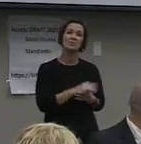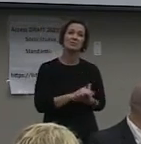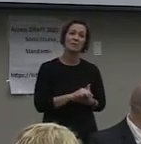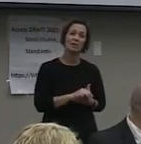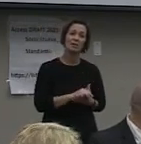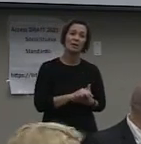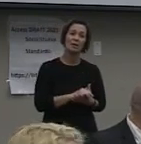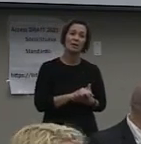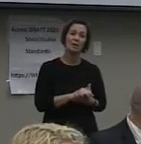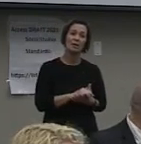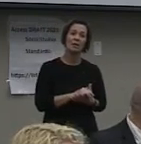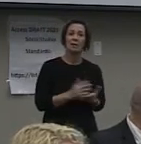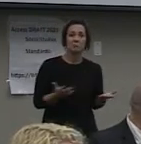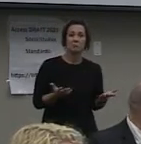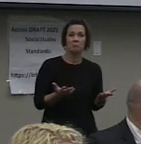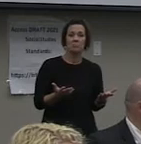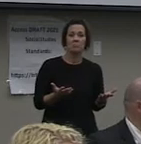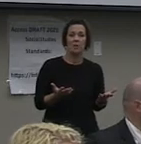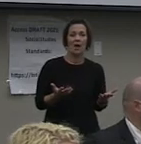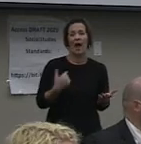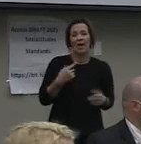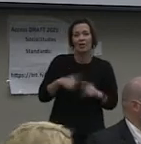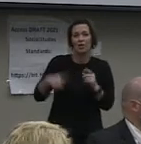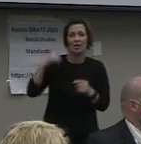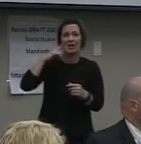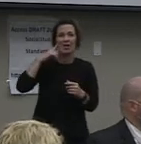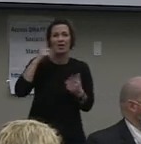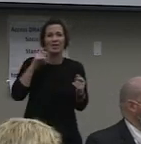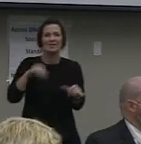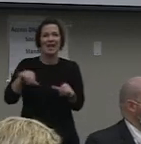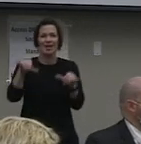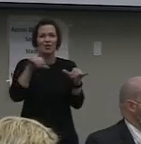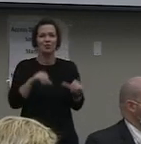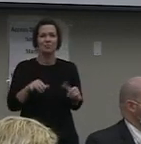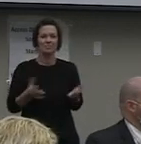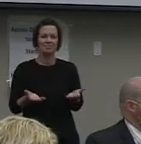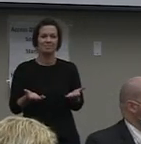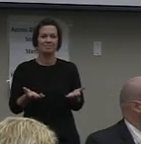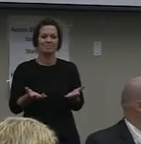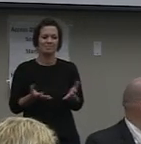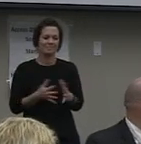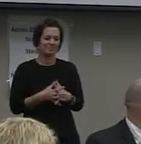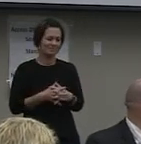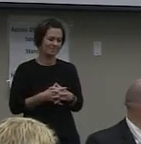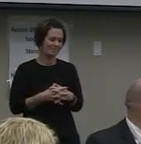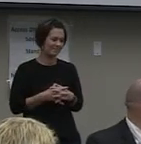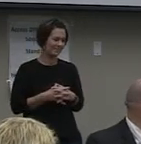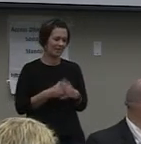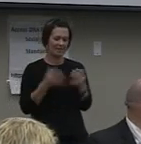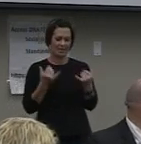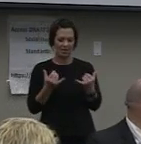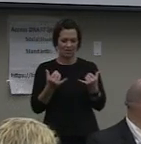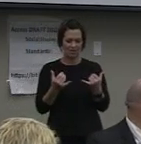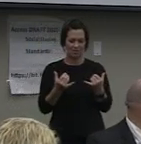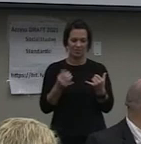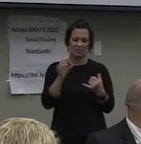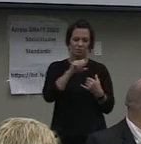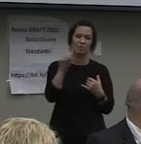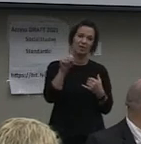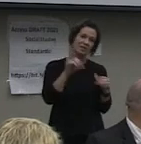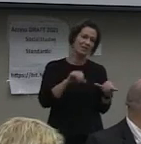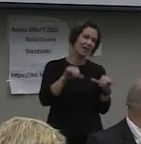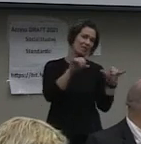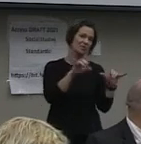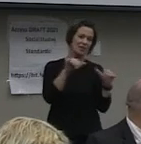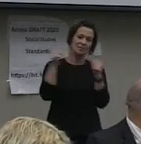yeah, we didn't. I couldn't hear the recap of what that standard is. The current social study standards that are posted